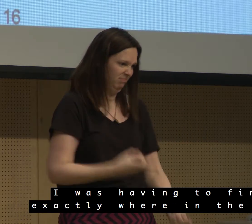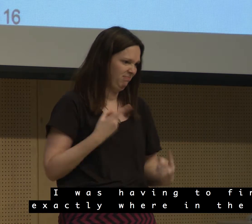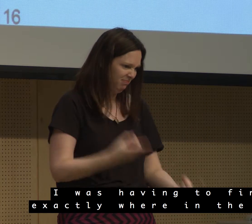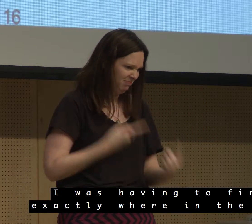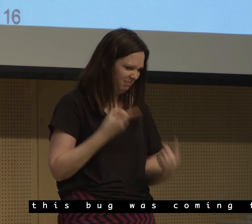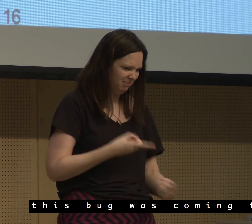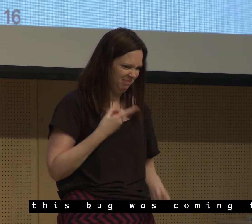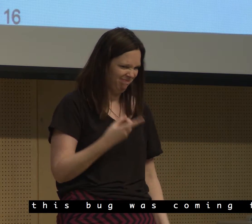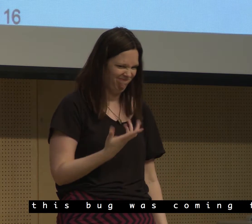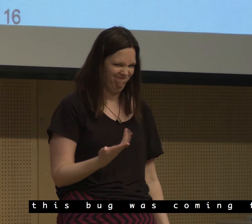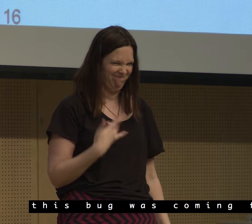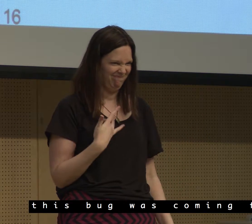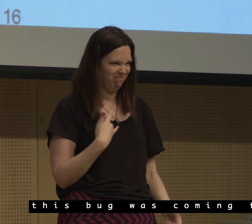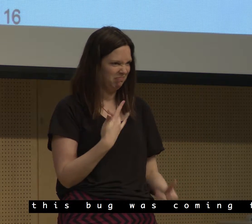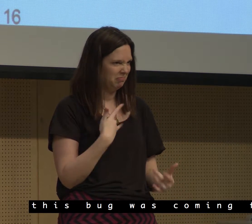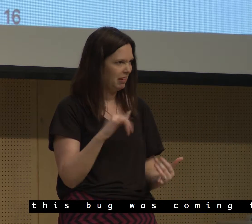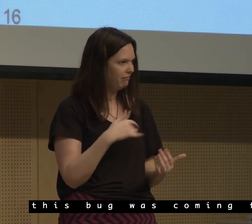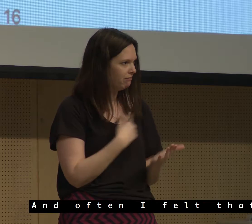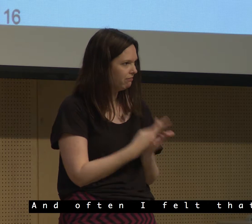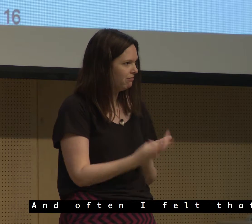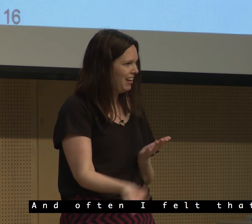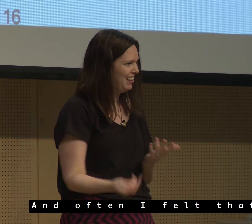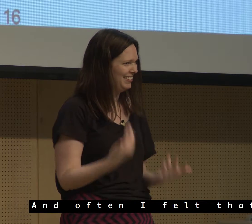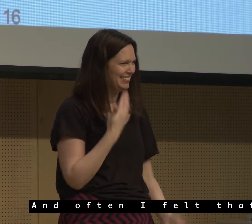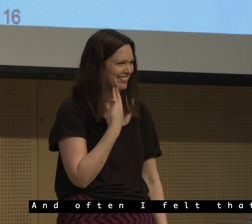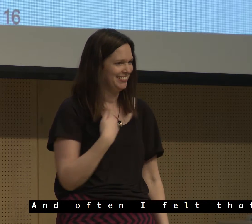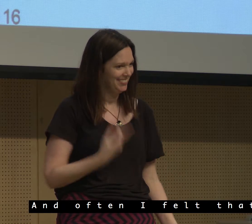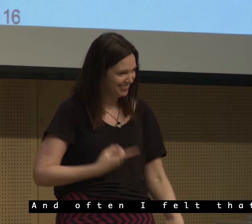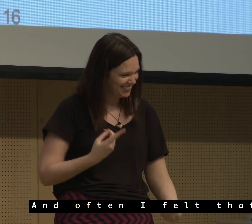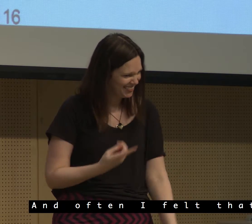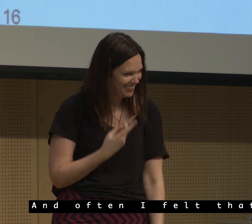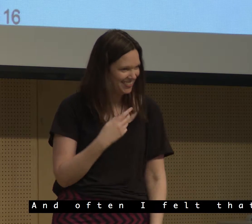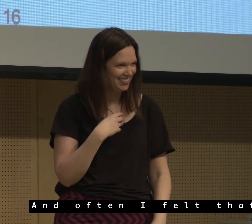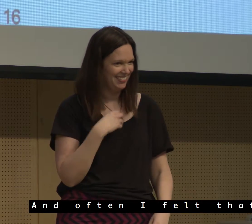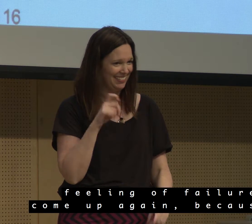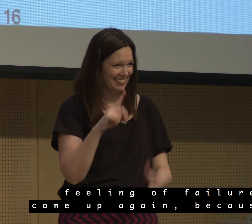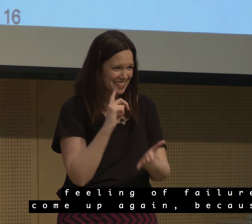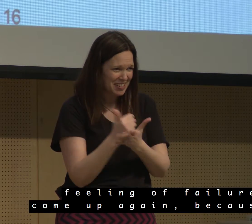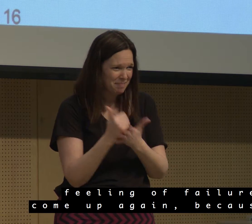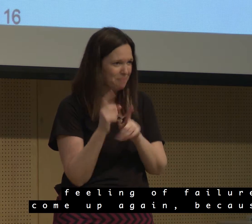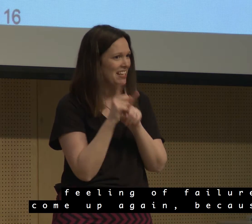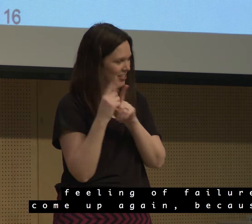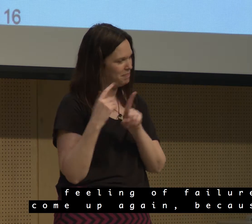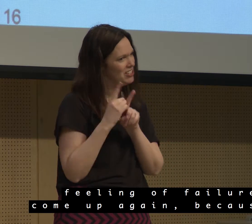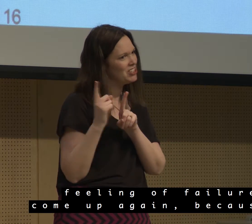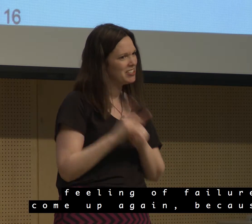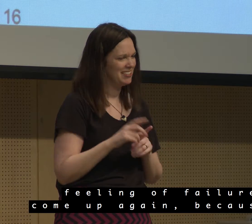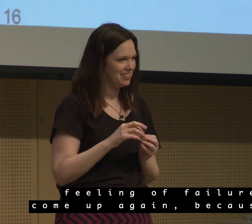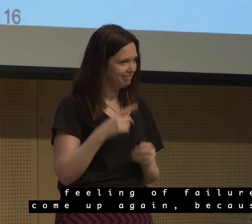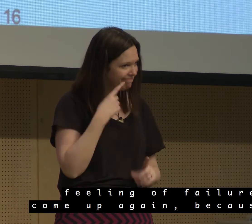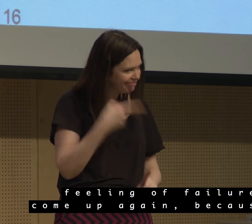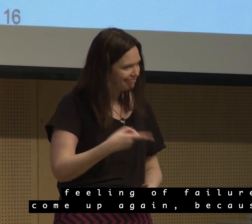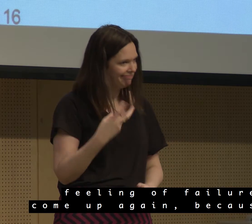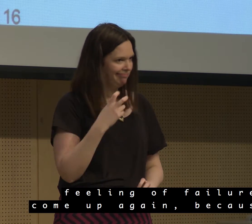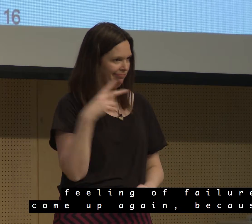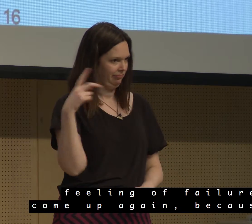in the code this bug was coming from. And often I felt that feeling of failure come up again, because